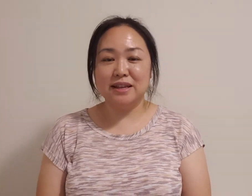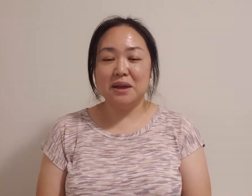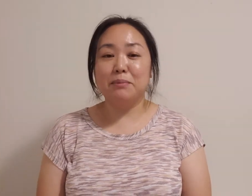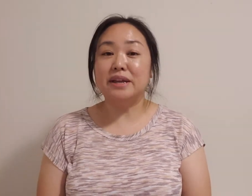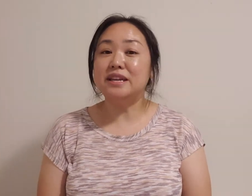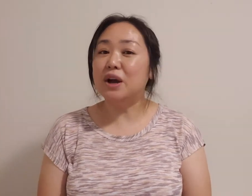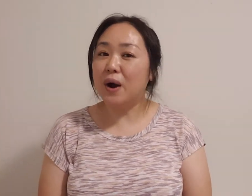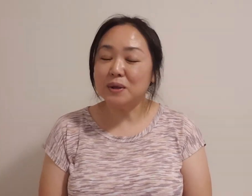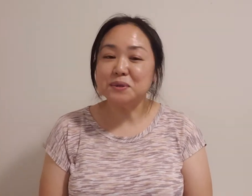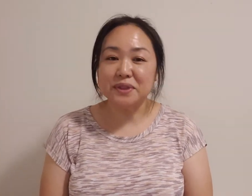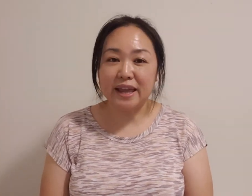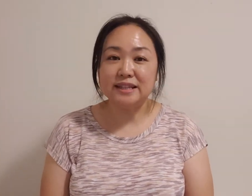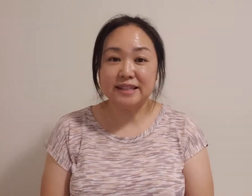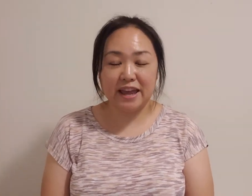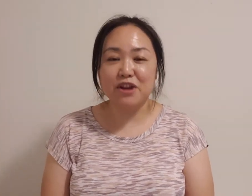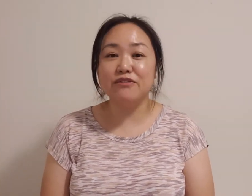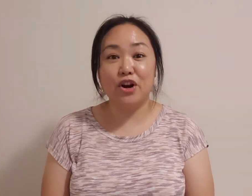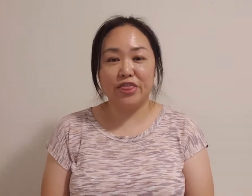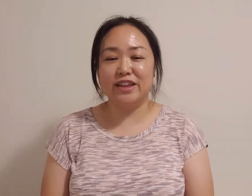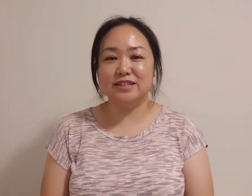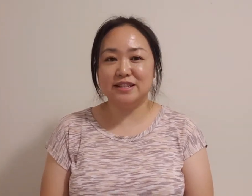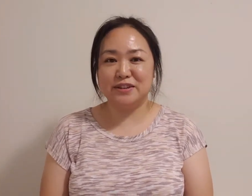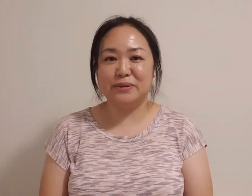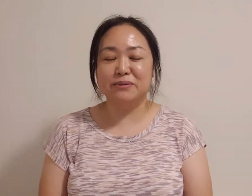but He also takes care of all things too.